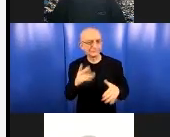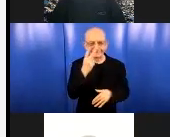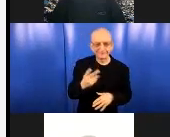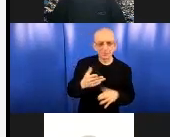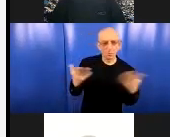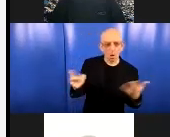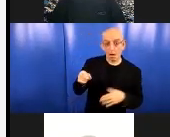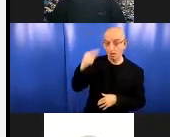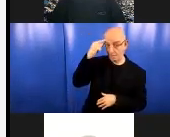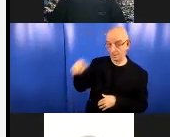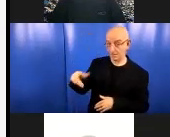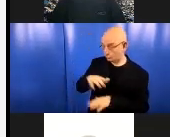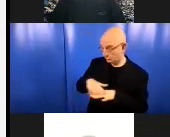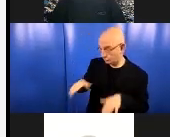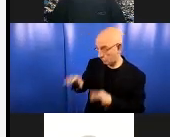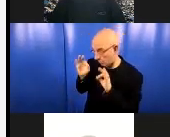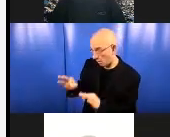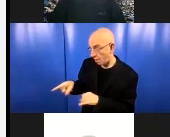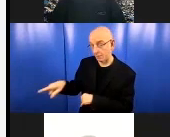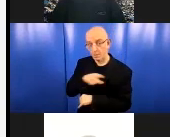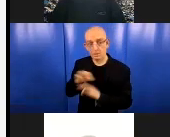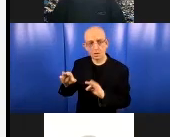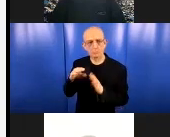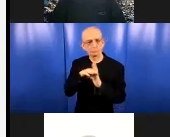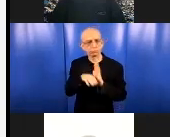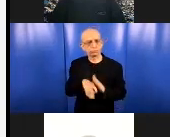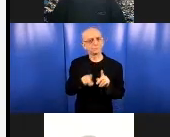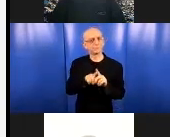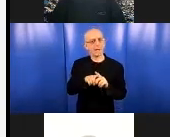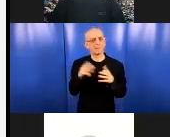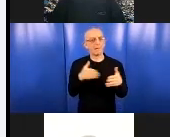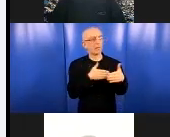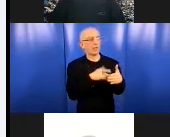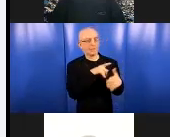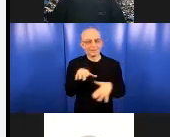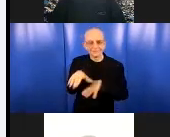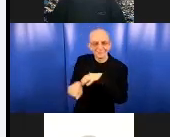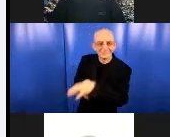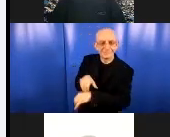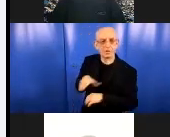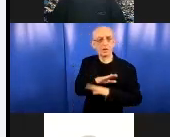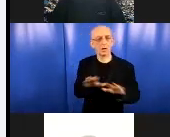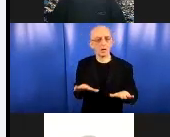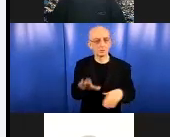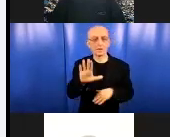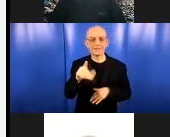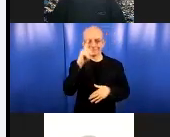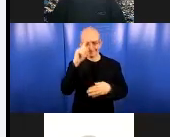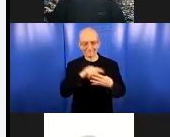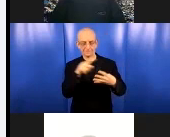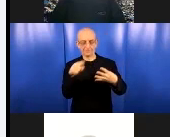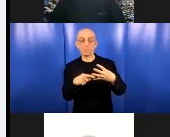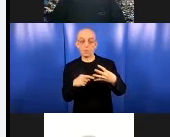got a couple of minutes left, and probably that one's the best one to go for. Yeah, what are the key factors